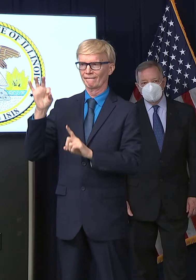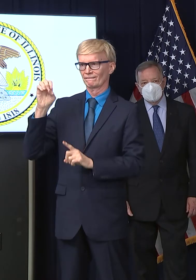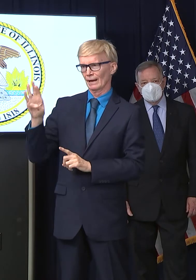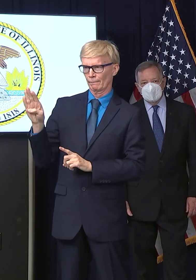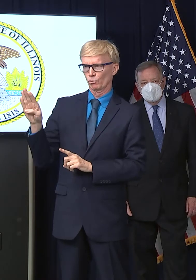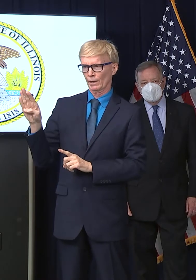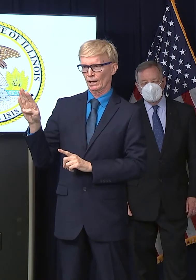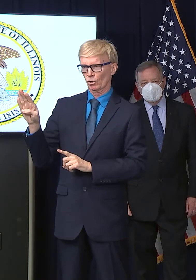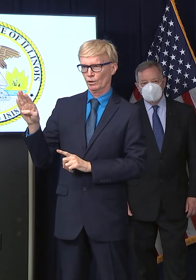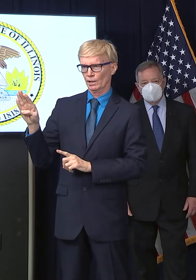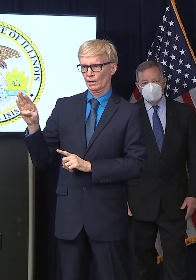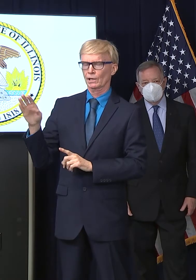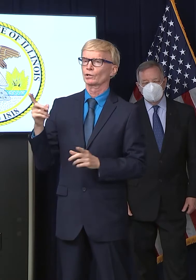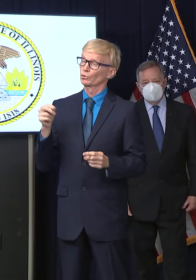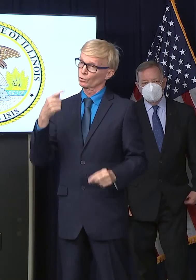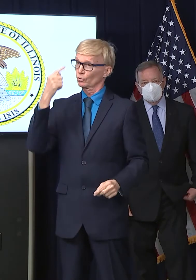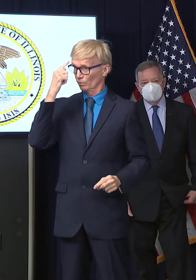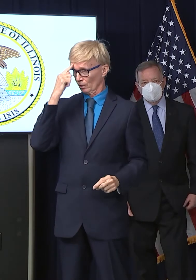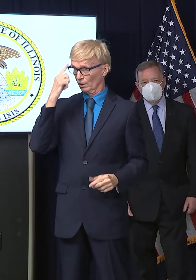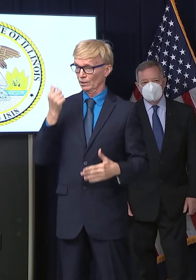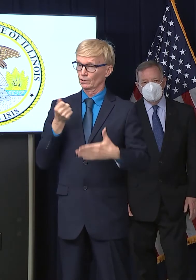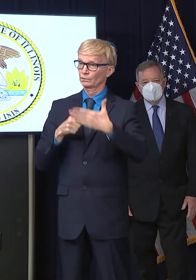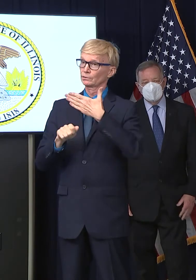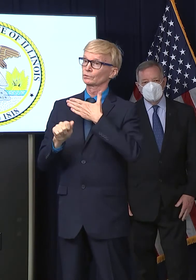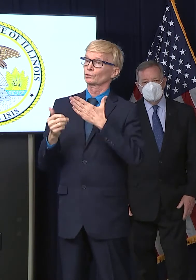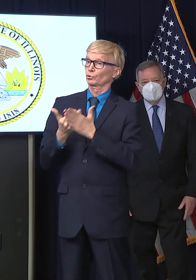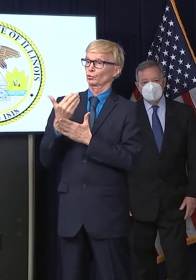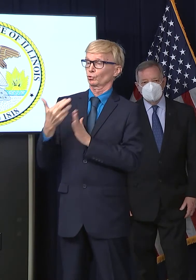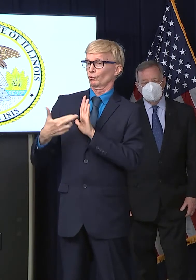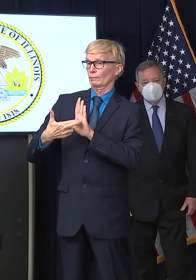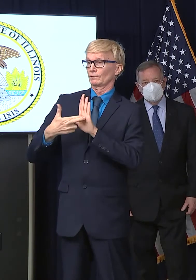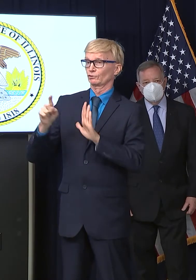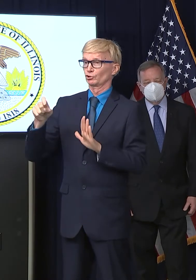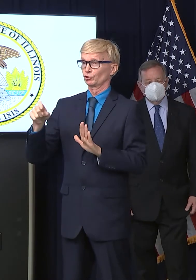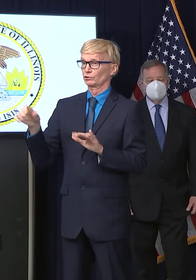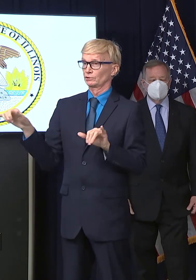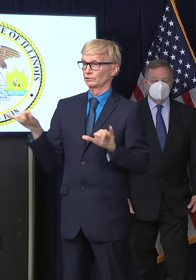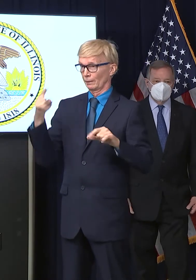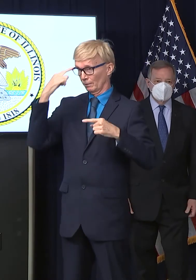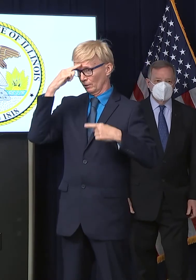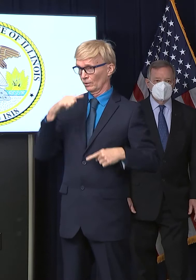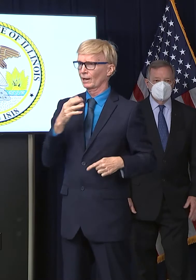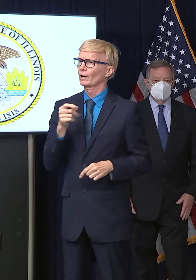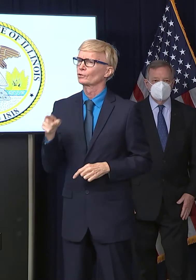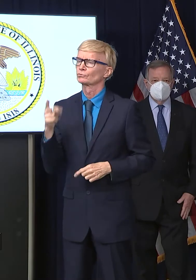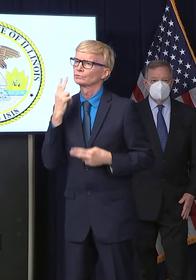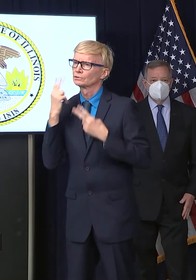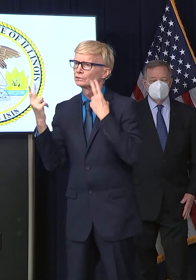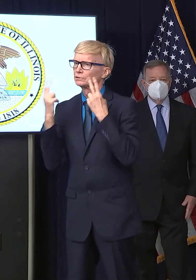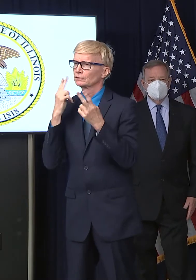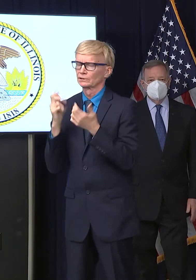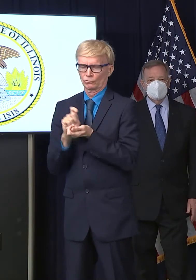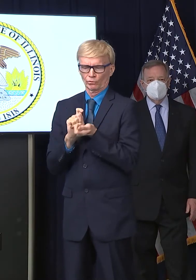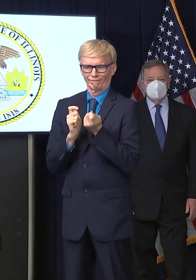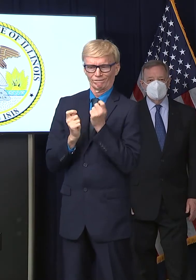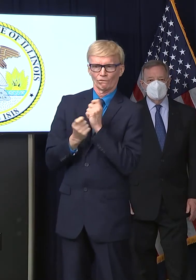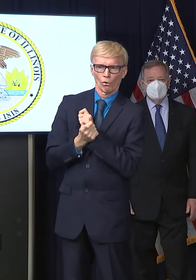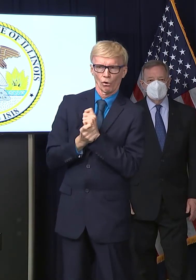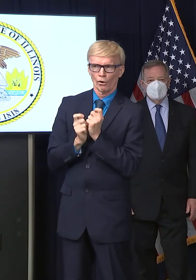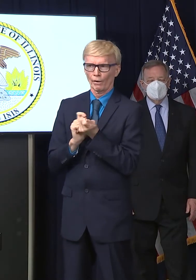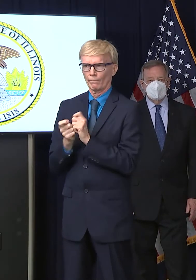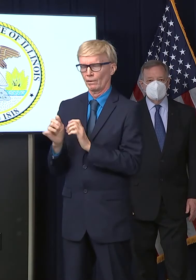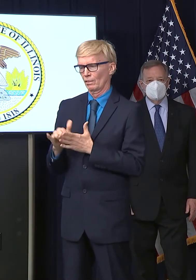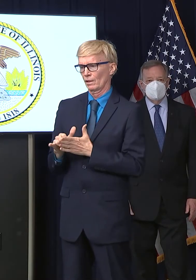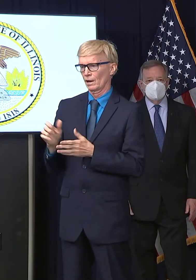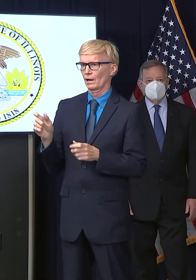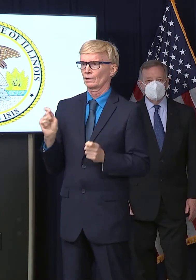February. Do you think the entering representative should do the same? And how do you see this reform that Comptroller Mendoza